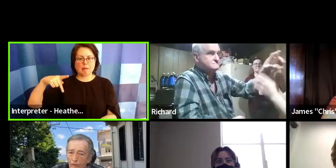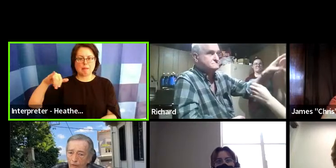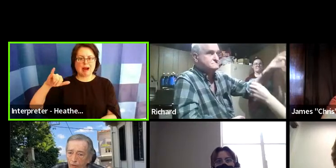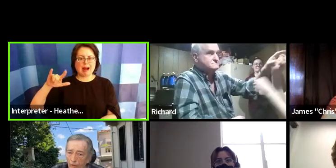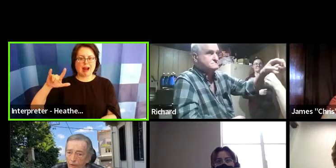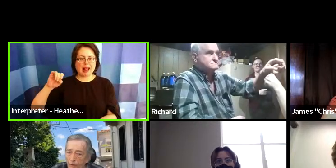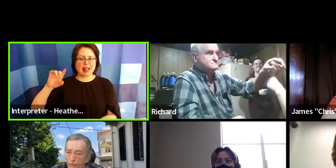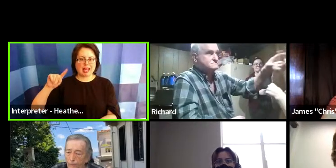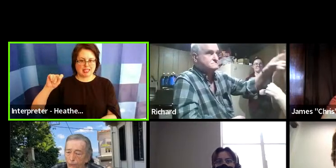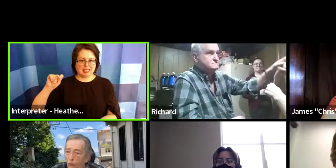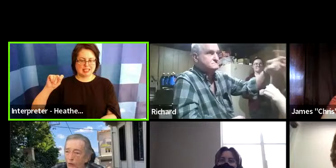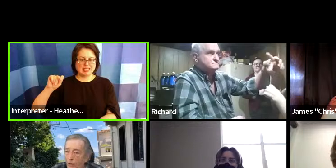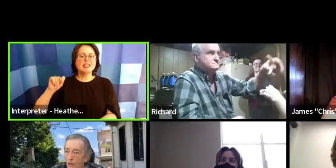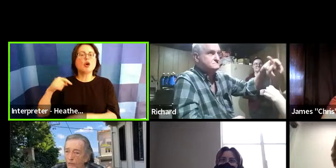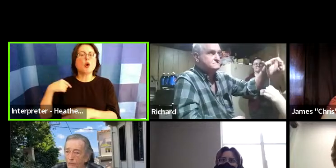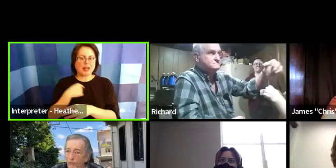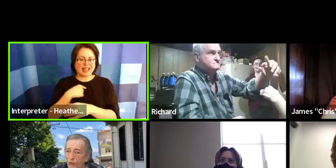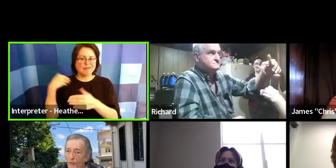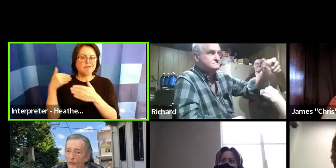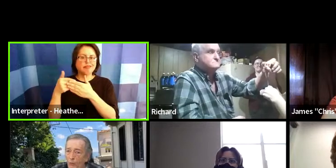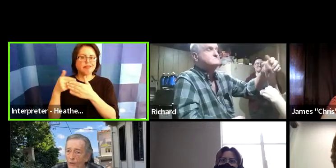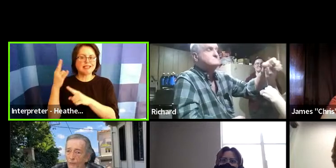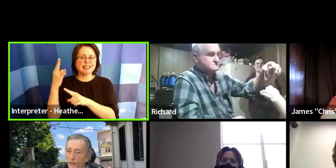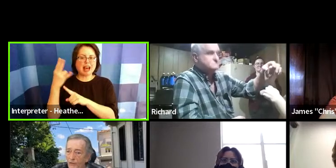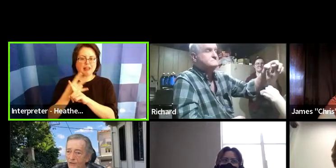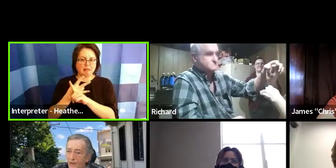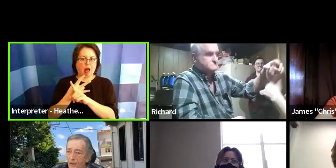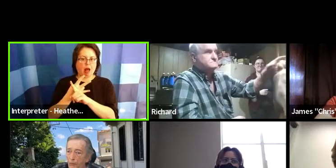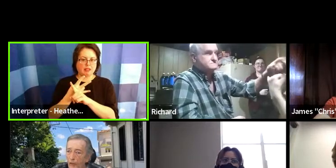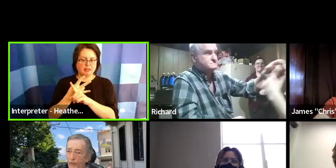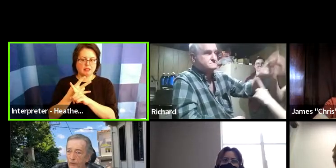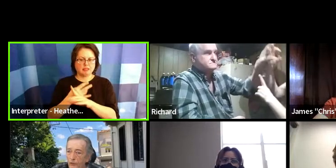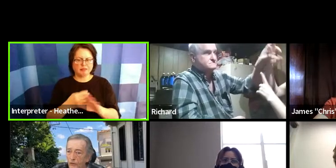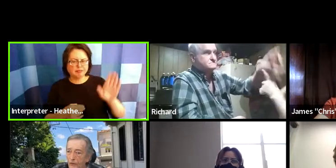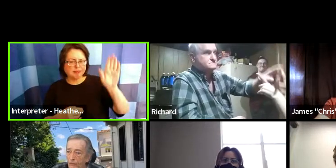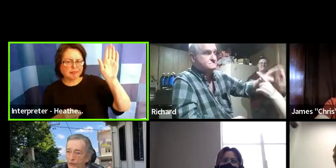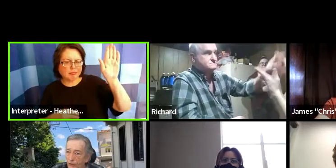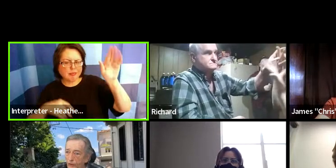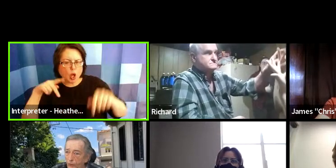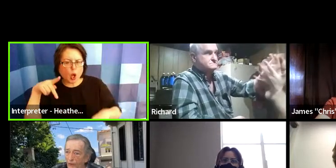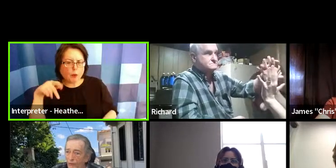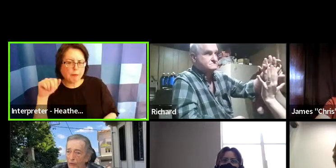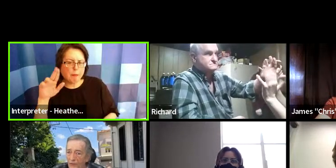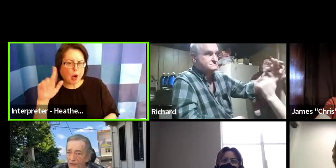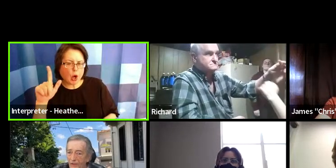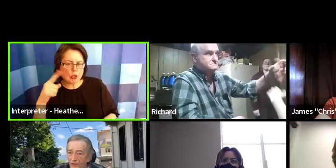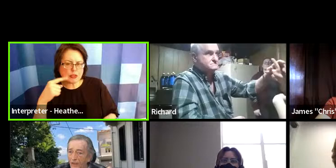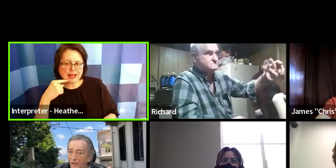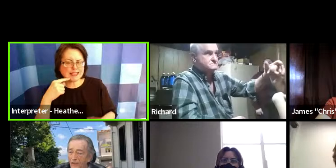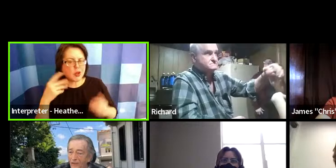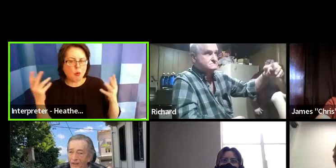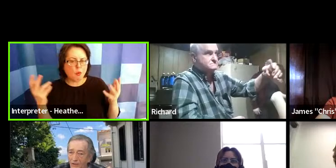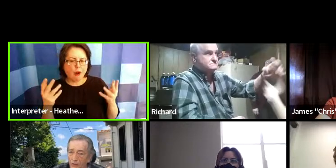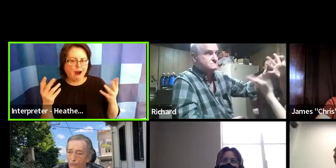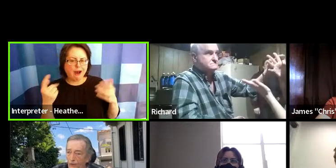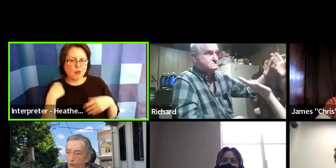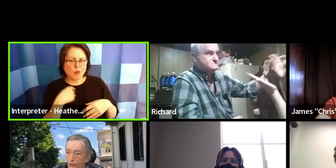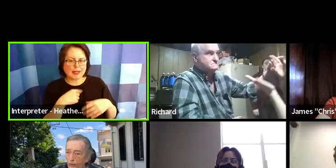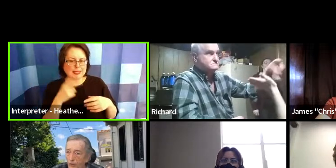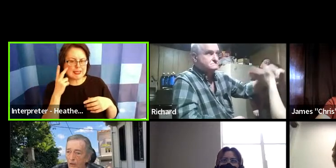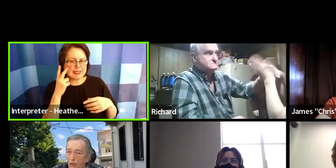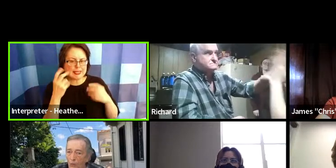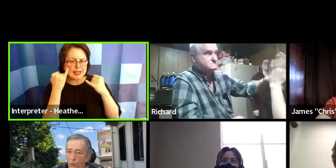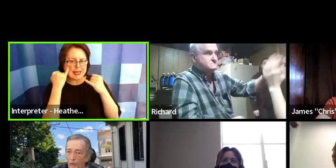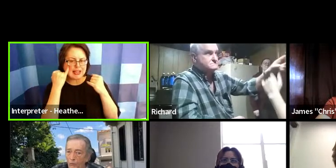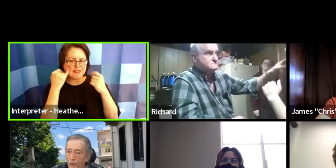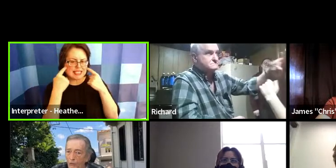are the criteria for determining whether this pilot should continue, whether it was a success or